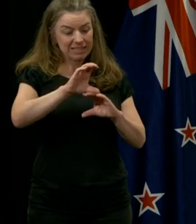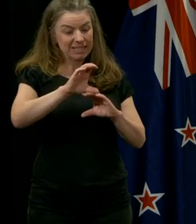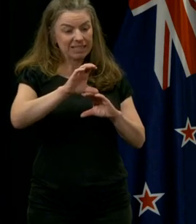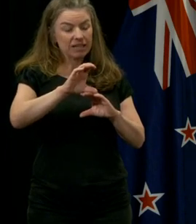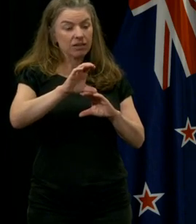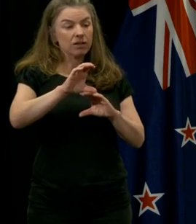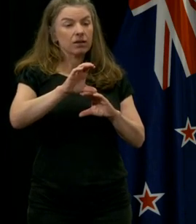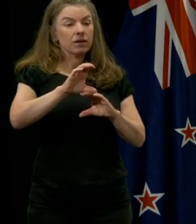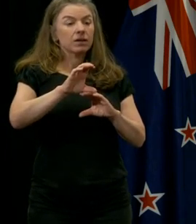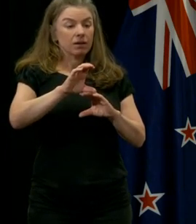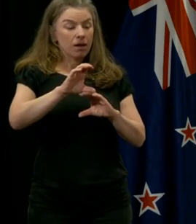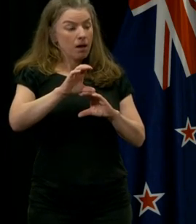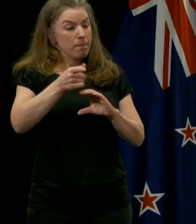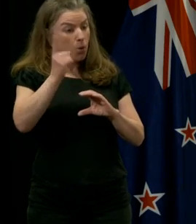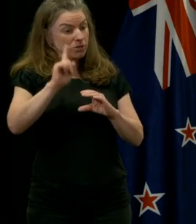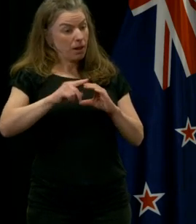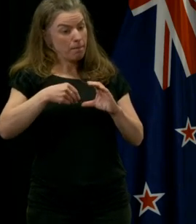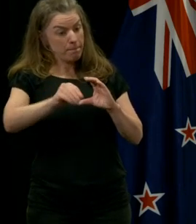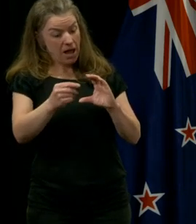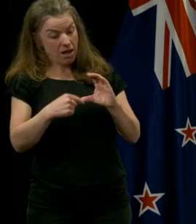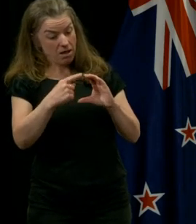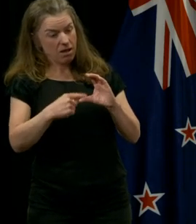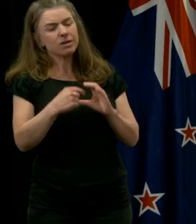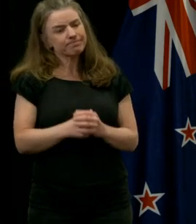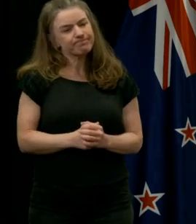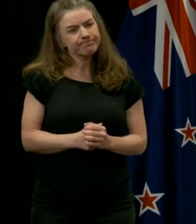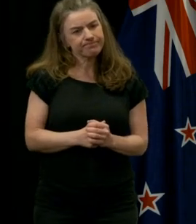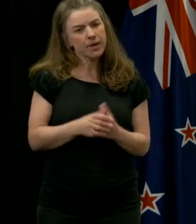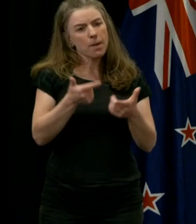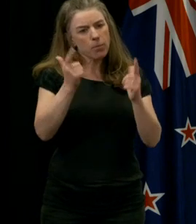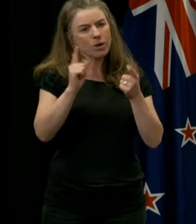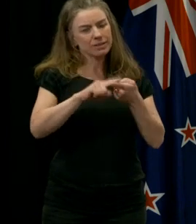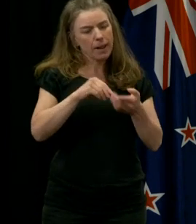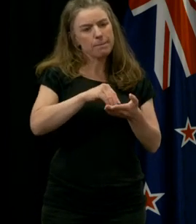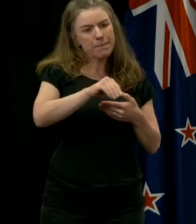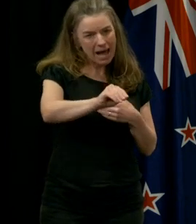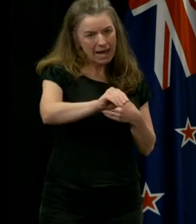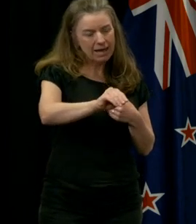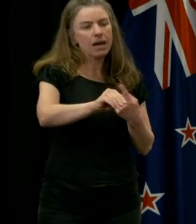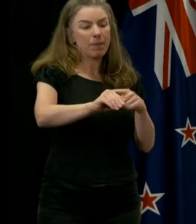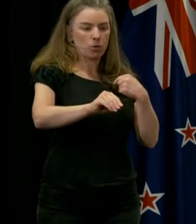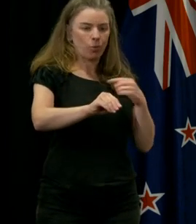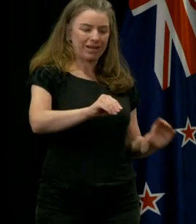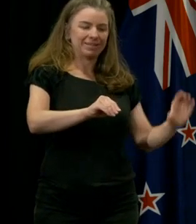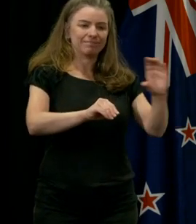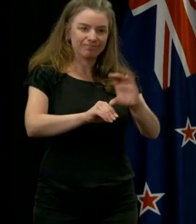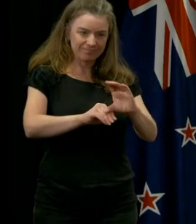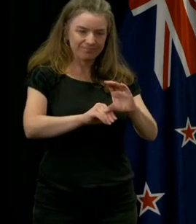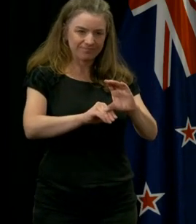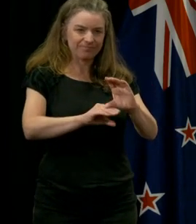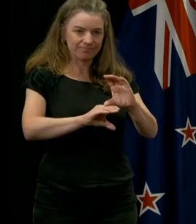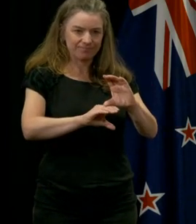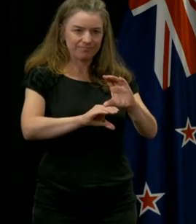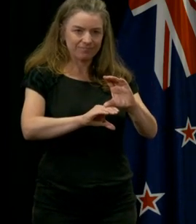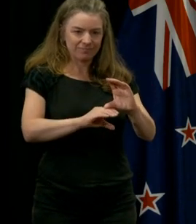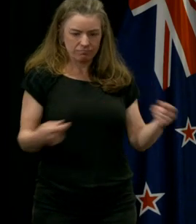used, yes, because for a lot of businesses this is about them then being able to look and say, okay, I can now spread some of the concerns that I've got